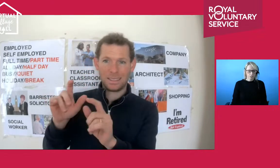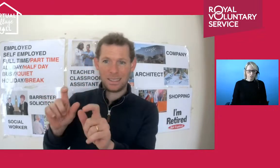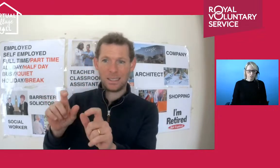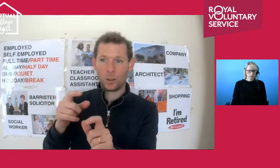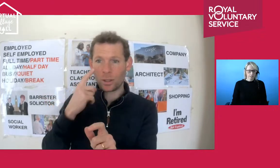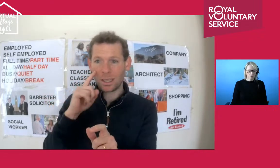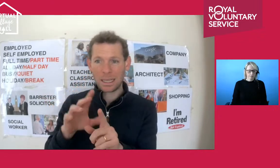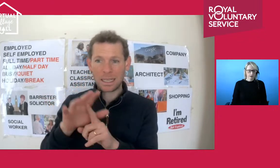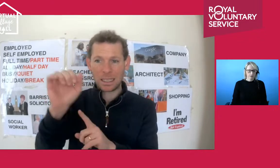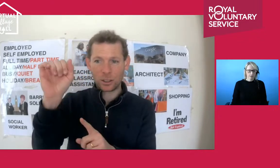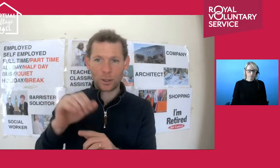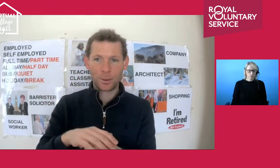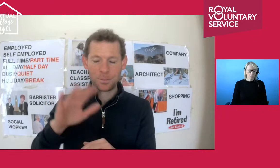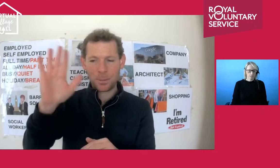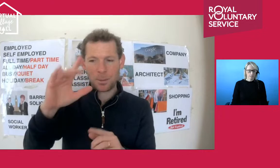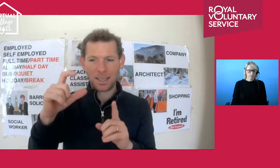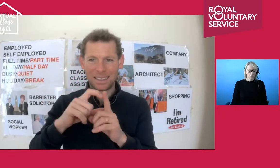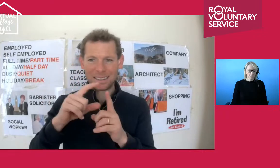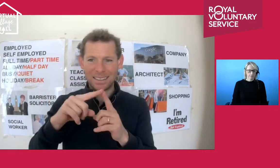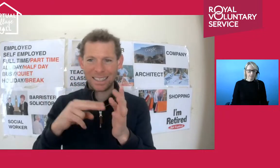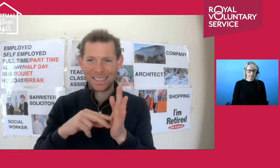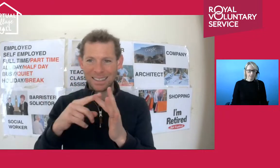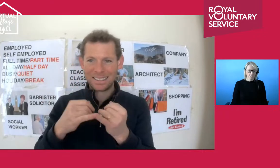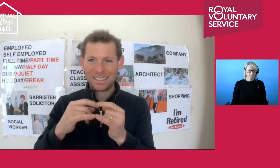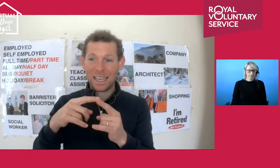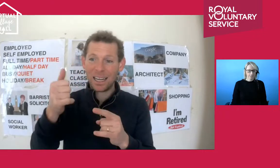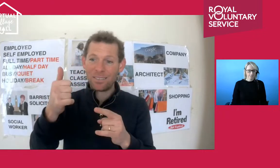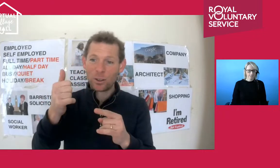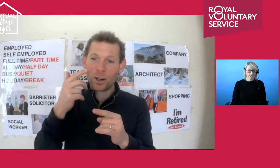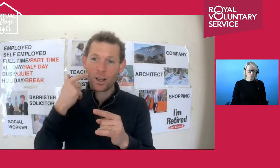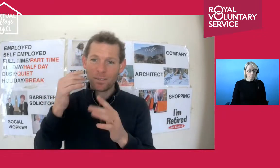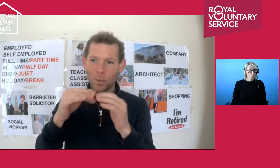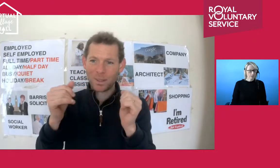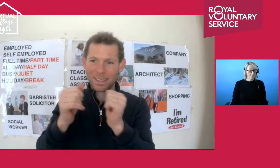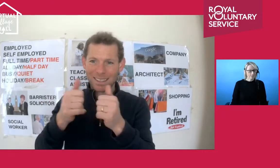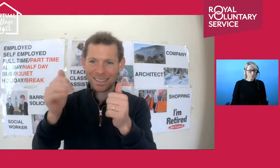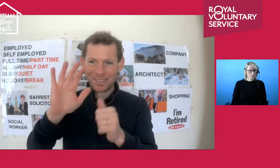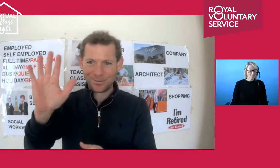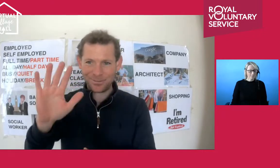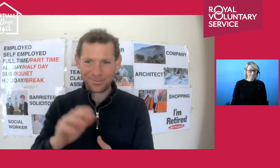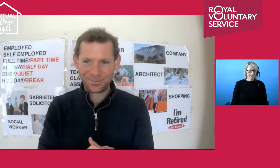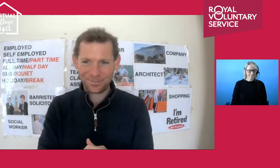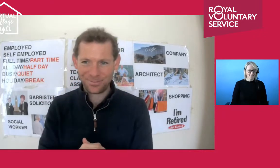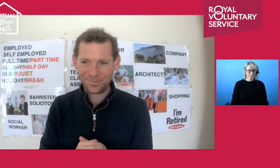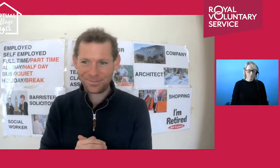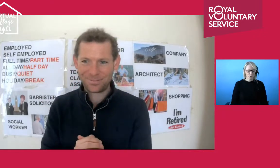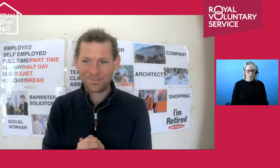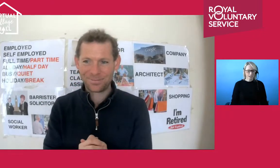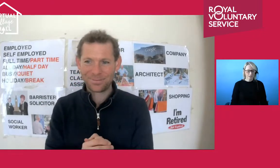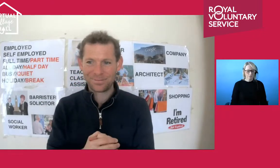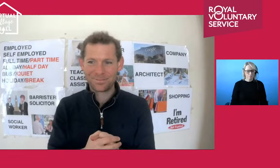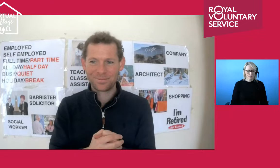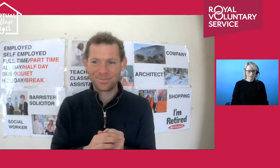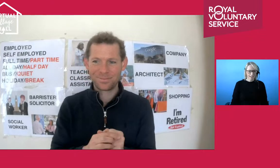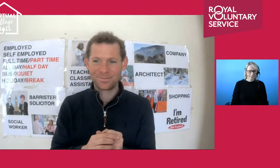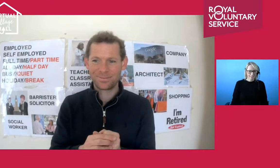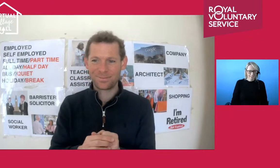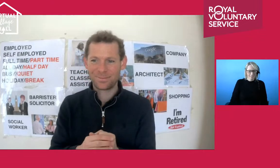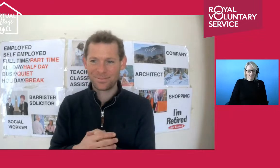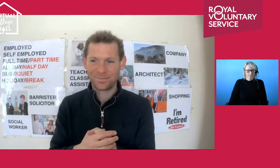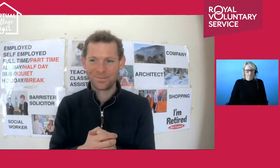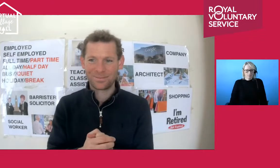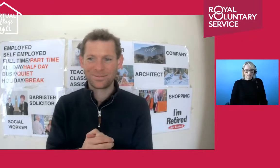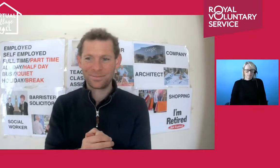Facebook page. It'll be there, and you can click the link and catch up on anything you're missing. Thanks, Denise, for joining. Have a lovely